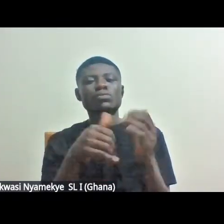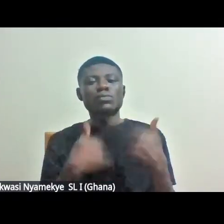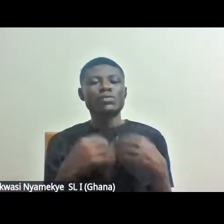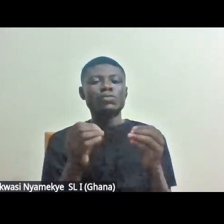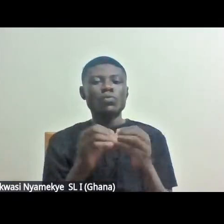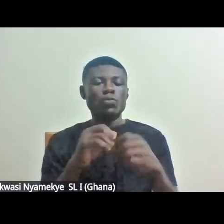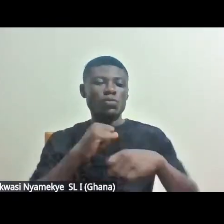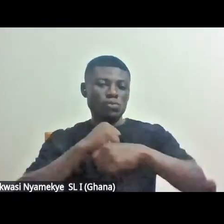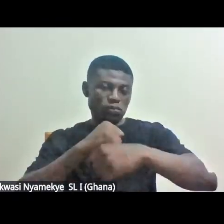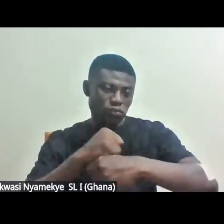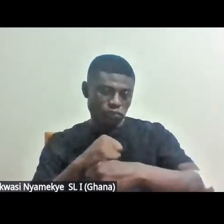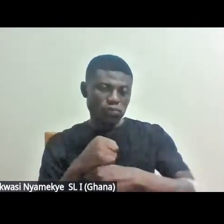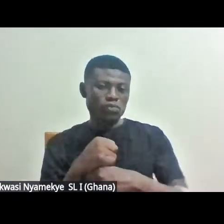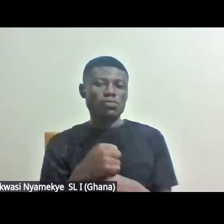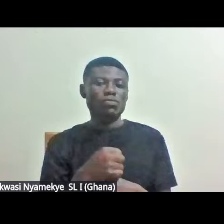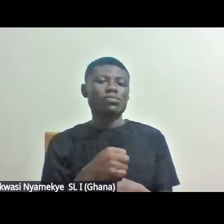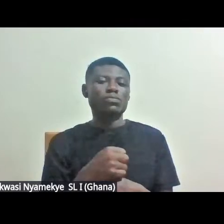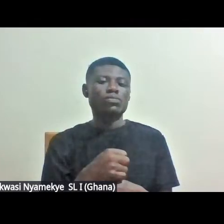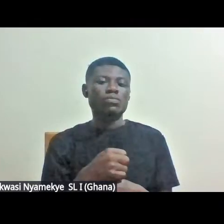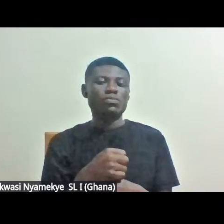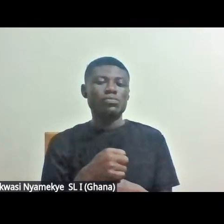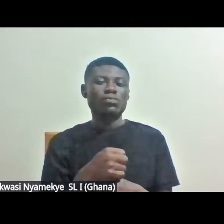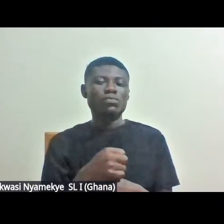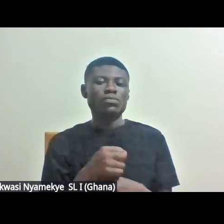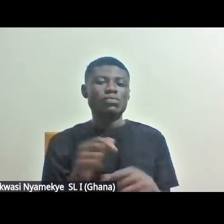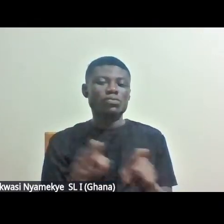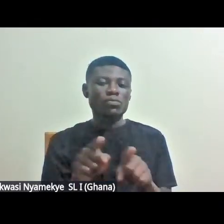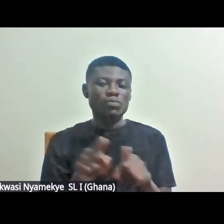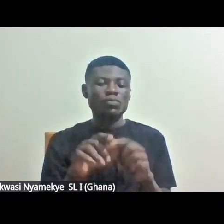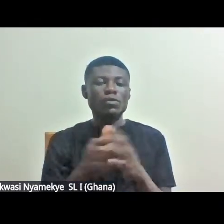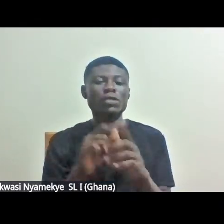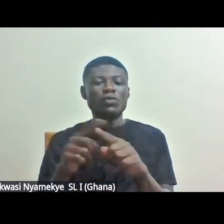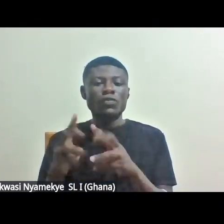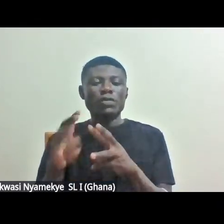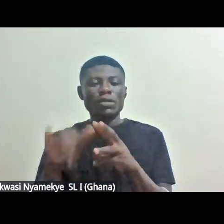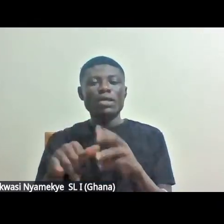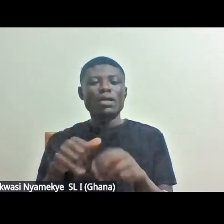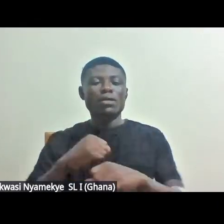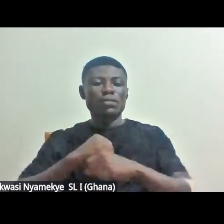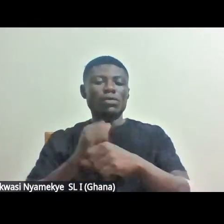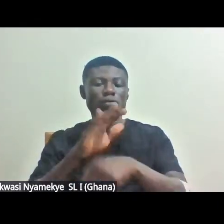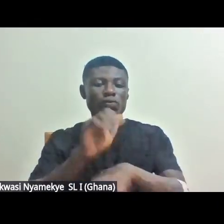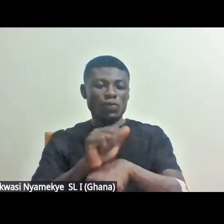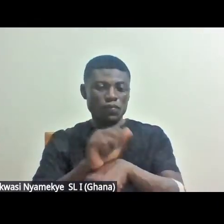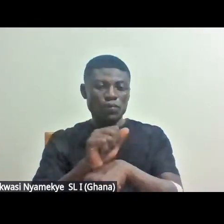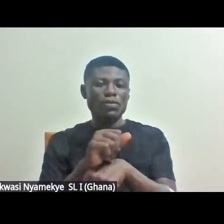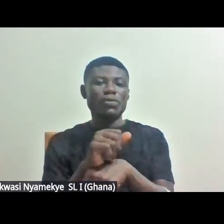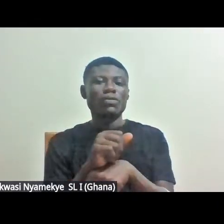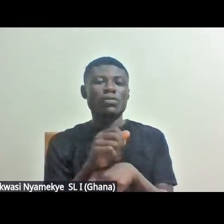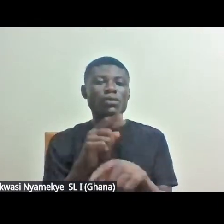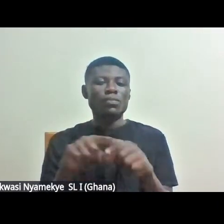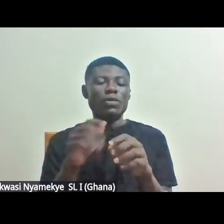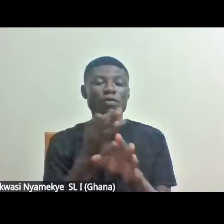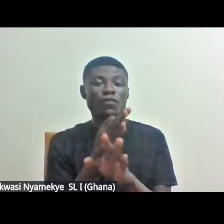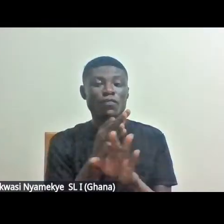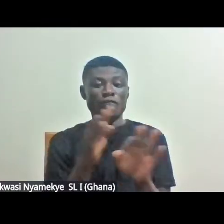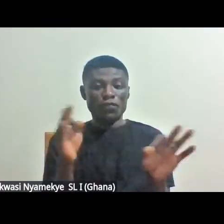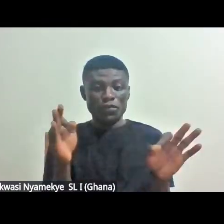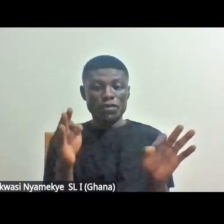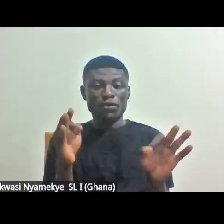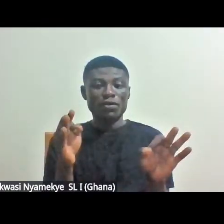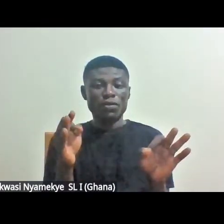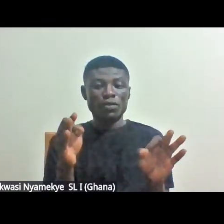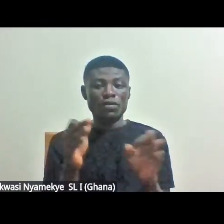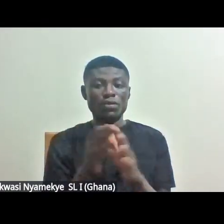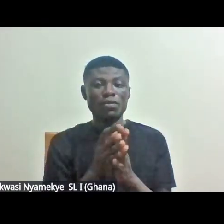protections. Okay. And they're enterprise versions as well. So I guess but the free version, I think you have as